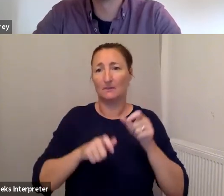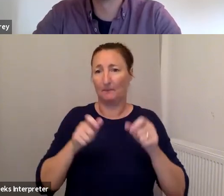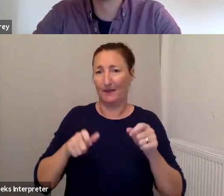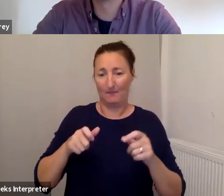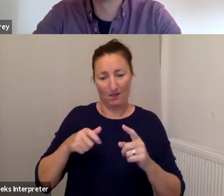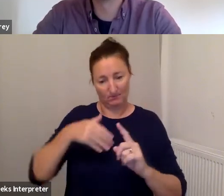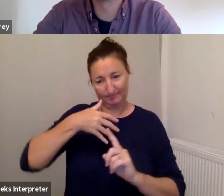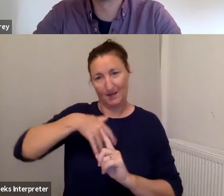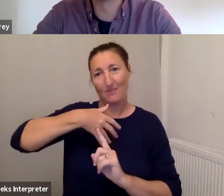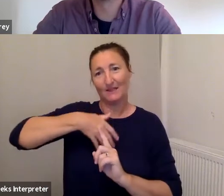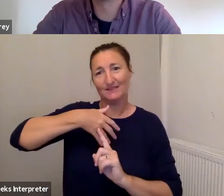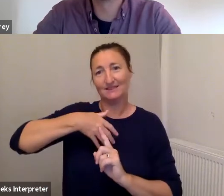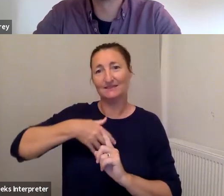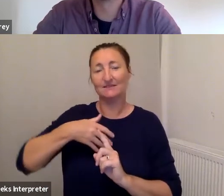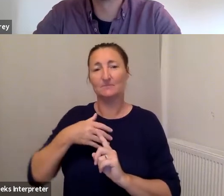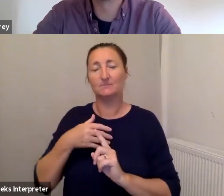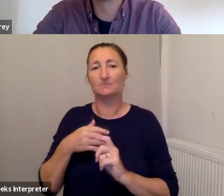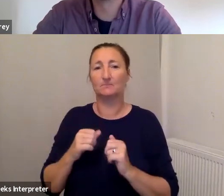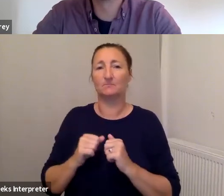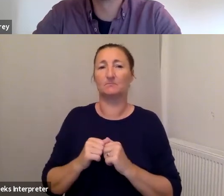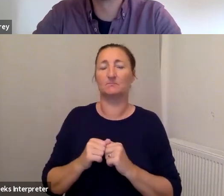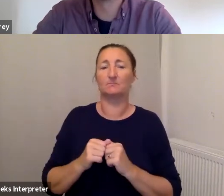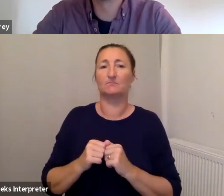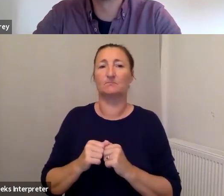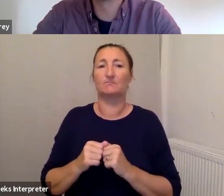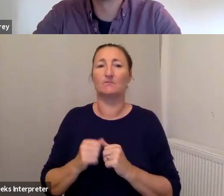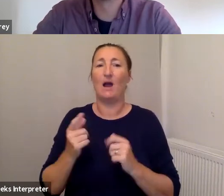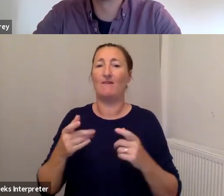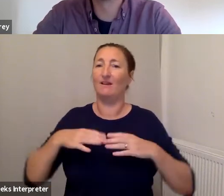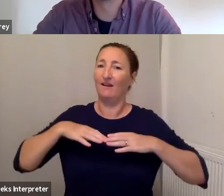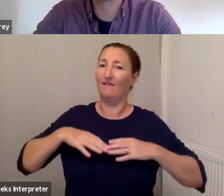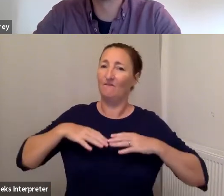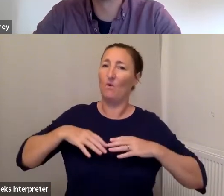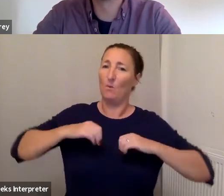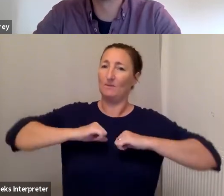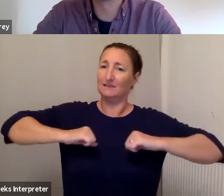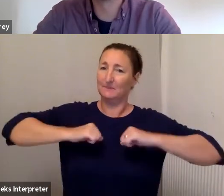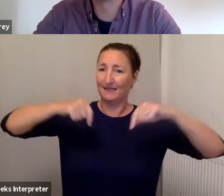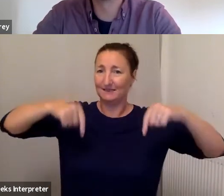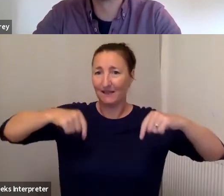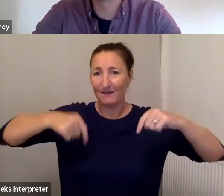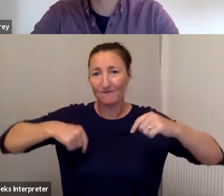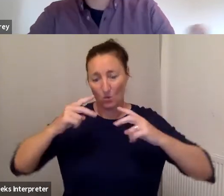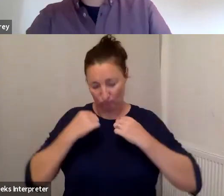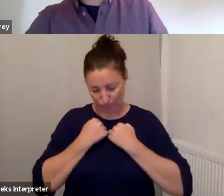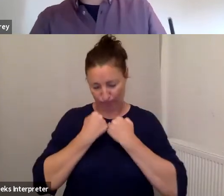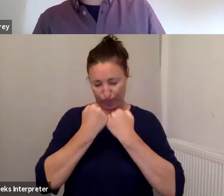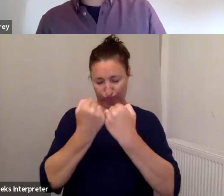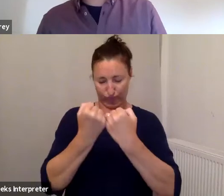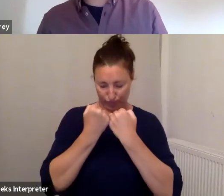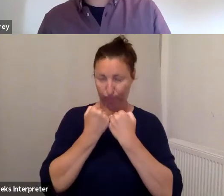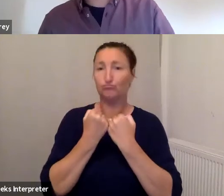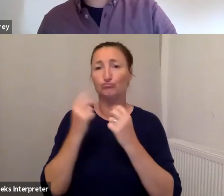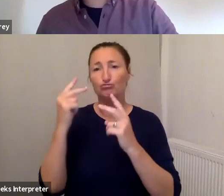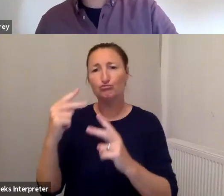because experiences count, the informal space for ideas and reflections. And we look forward to